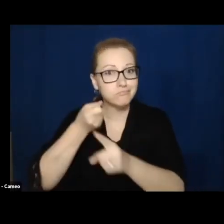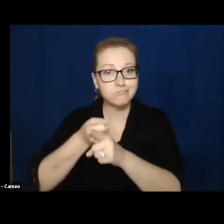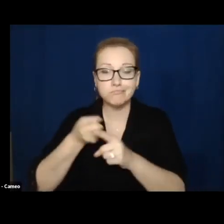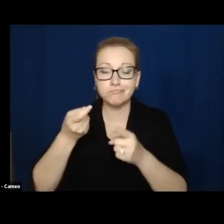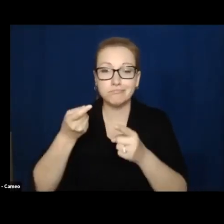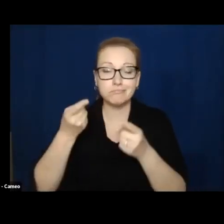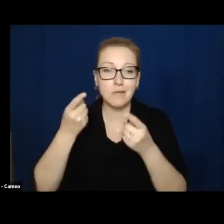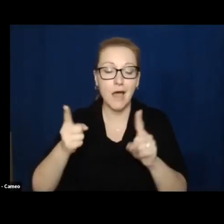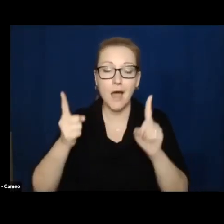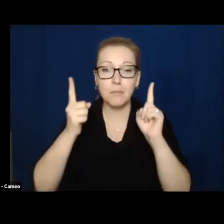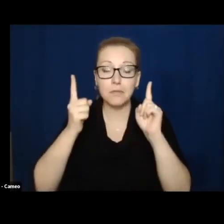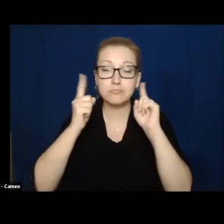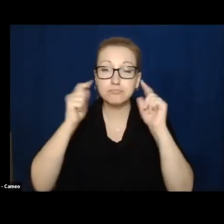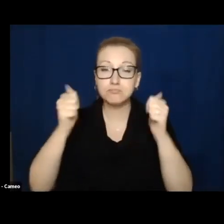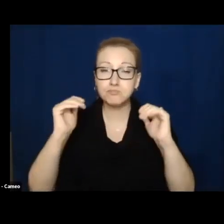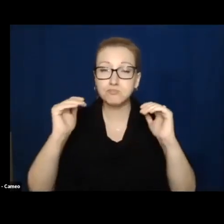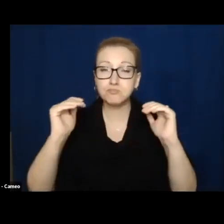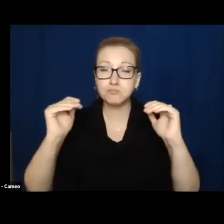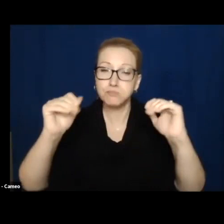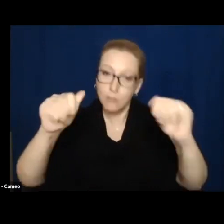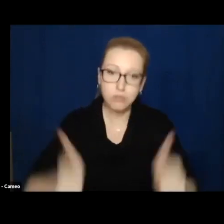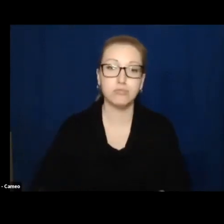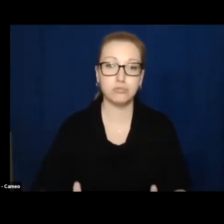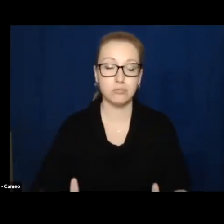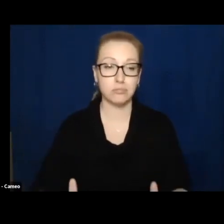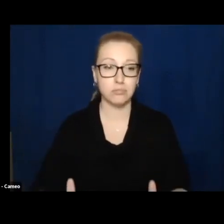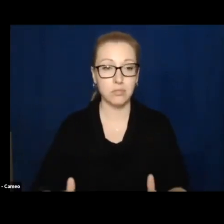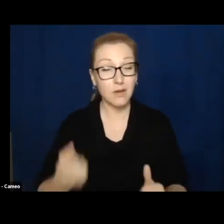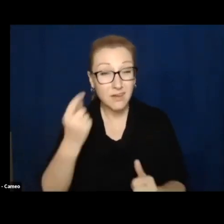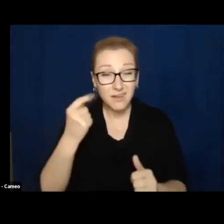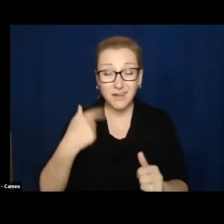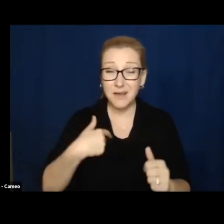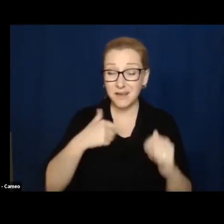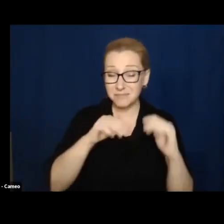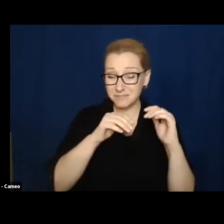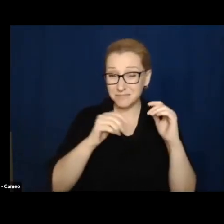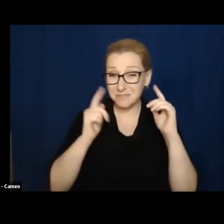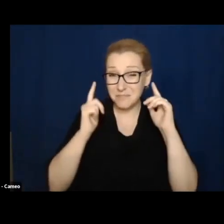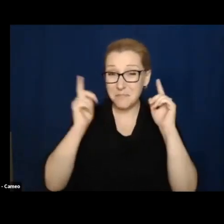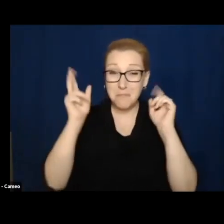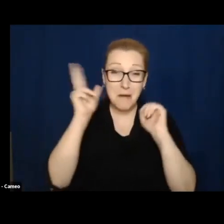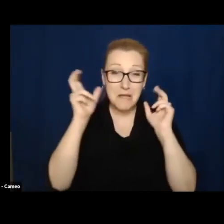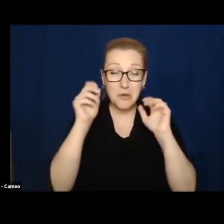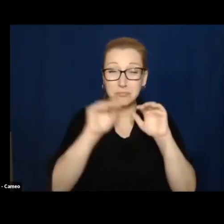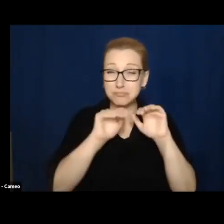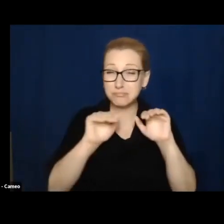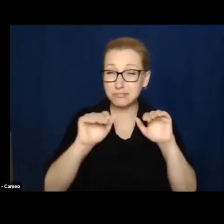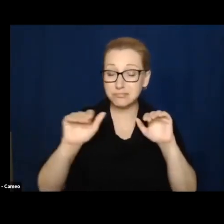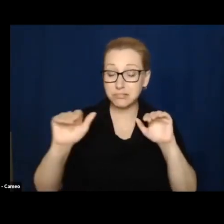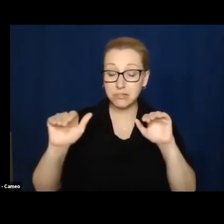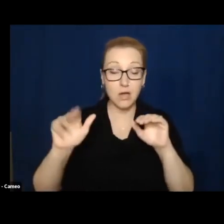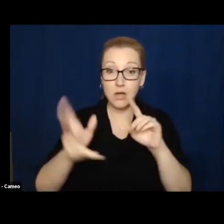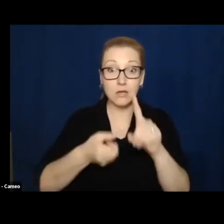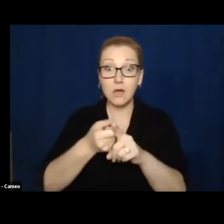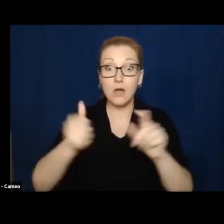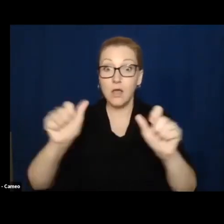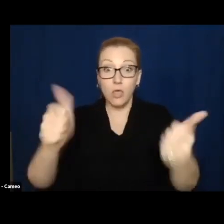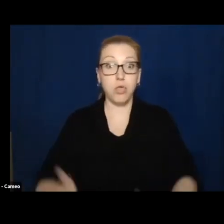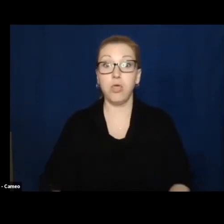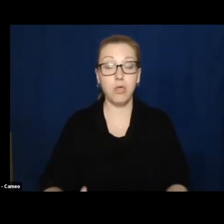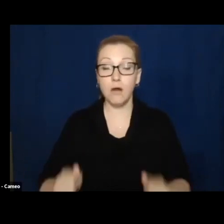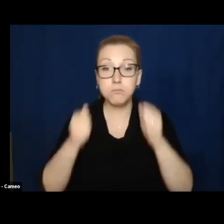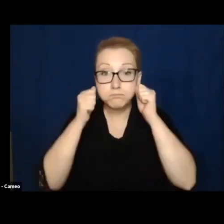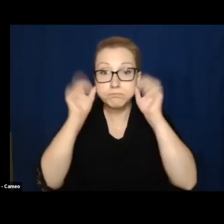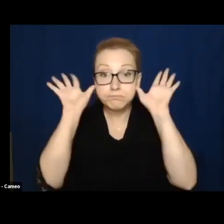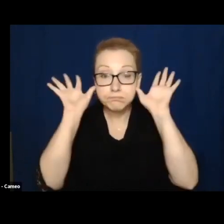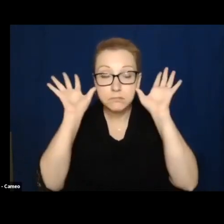been stable for so long that I got used to that. Because this time I was crippled, I was scared, I was completely lost, I didn't know what